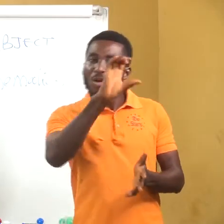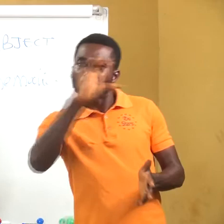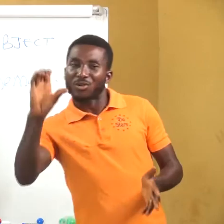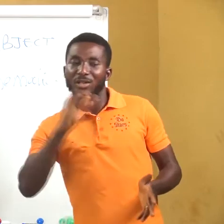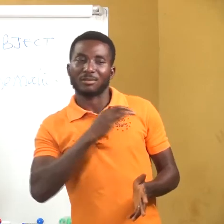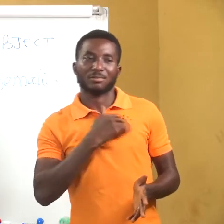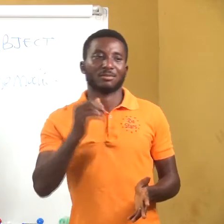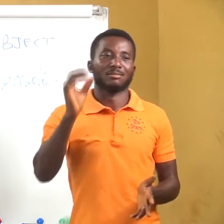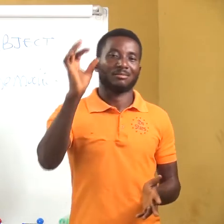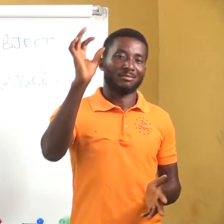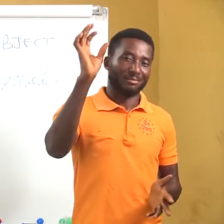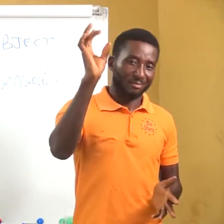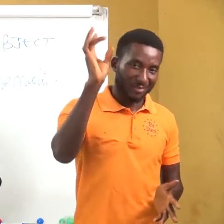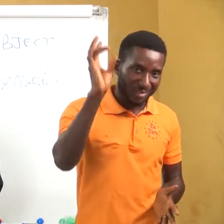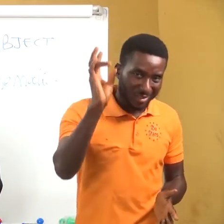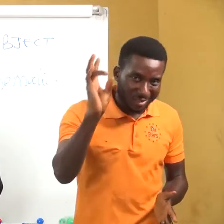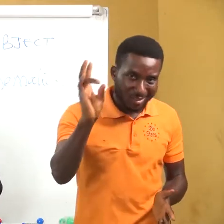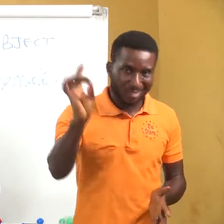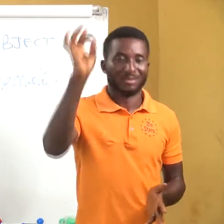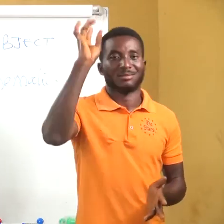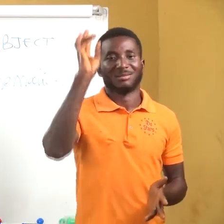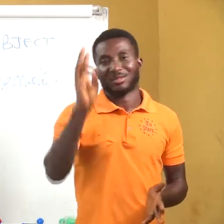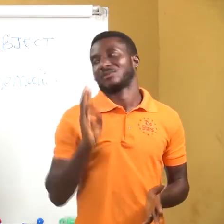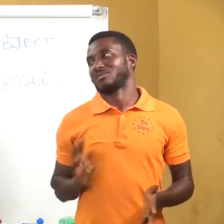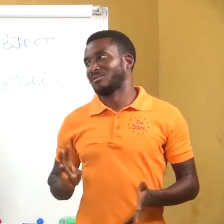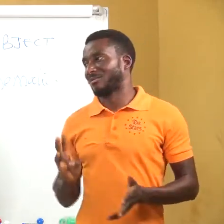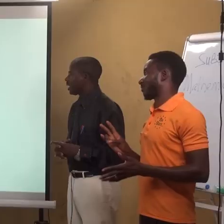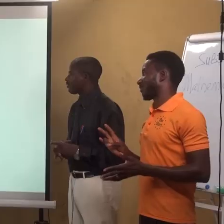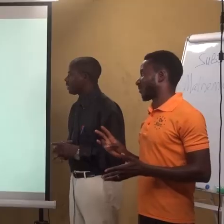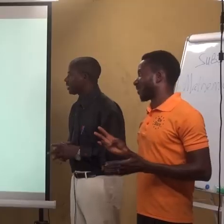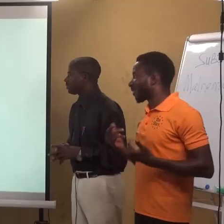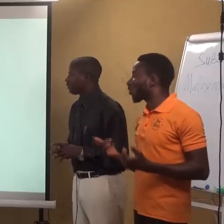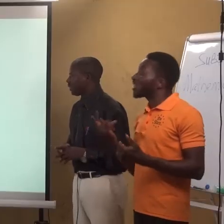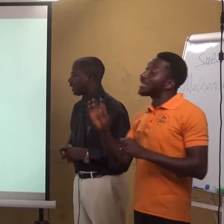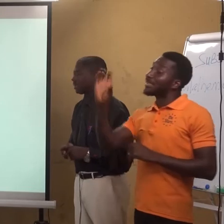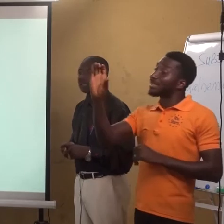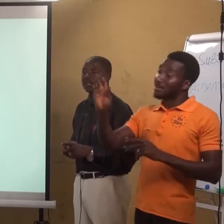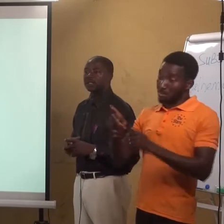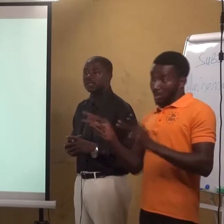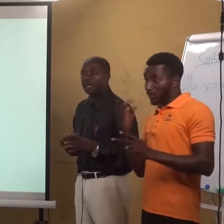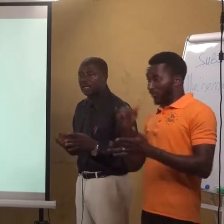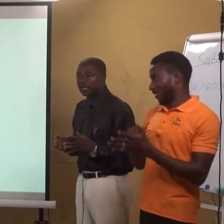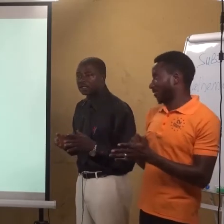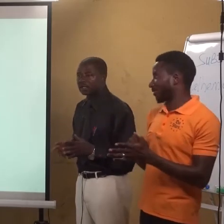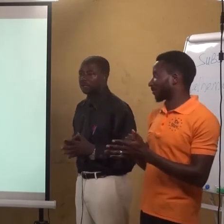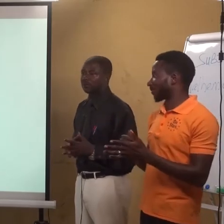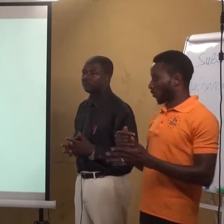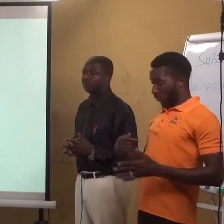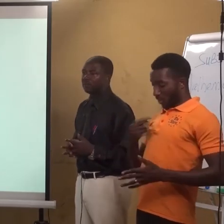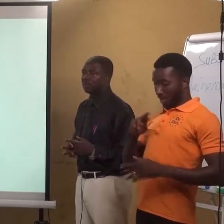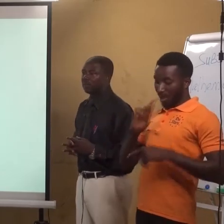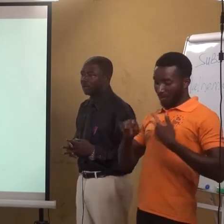2,187. Then the C part of question 2, we are expected to find the nth